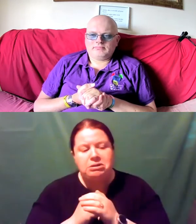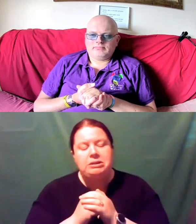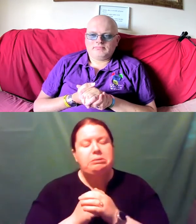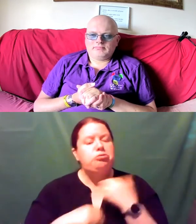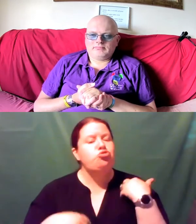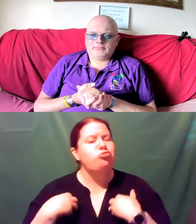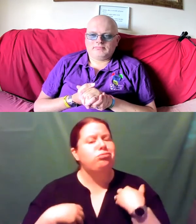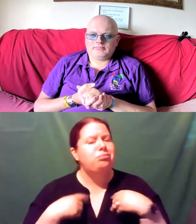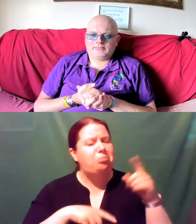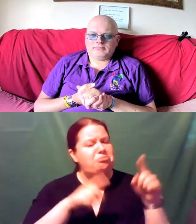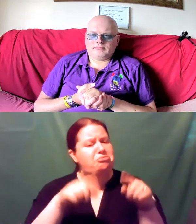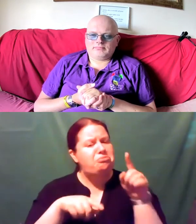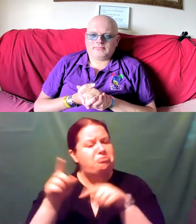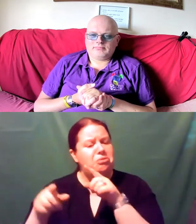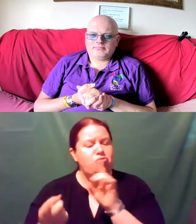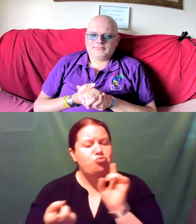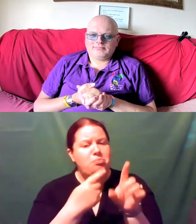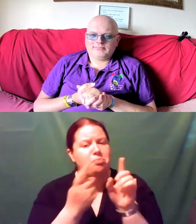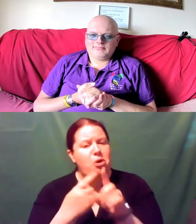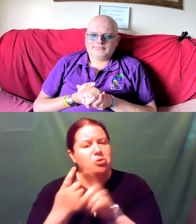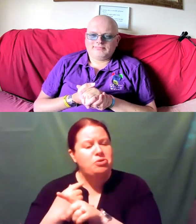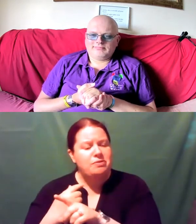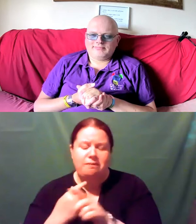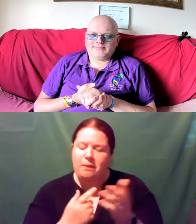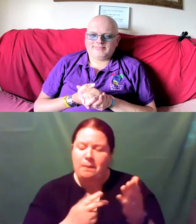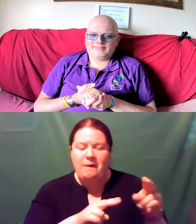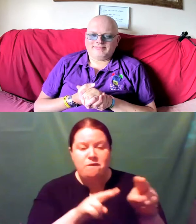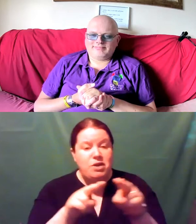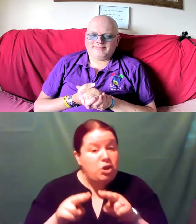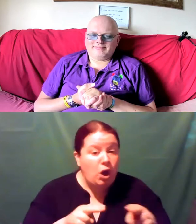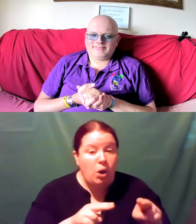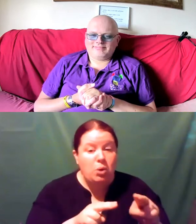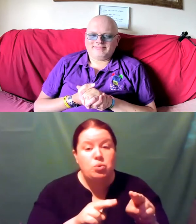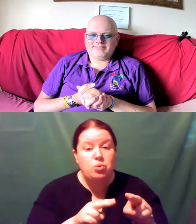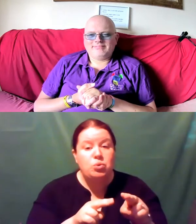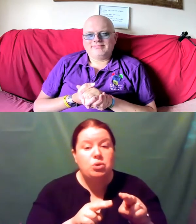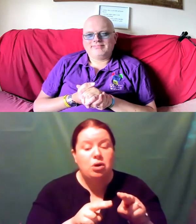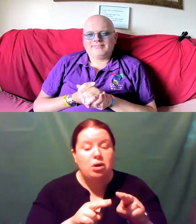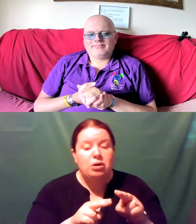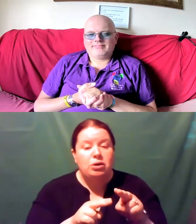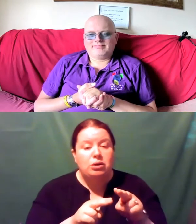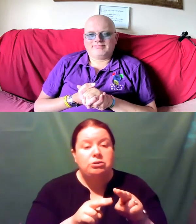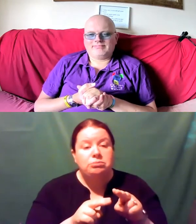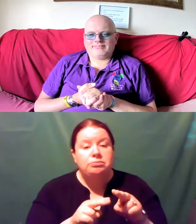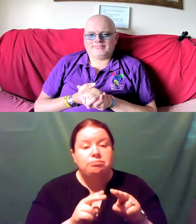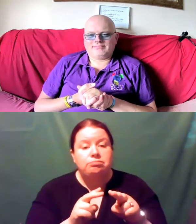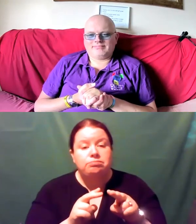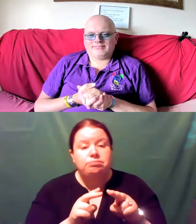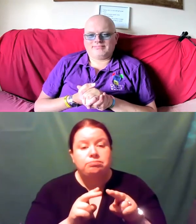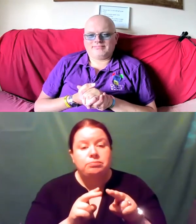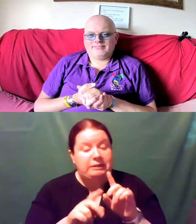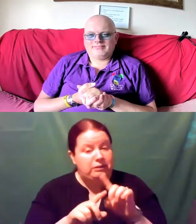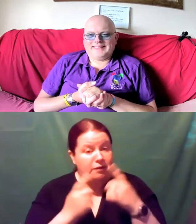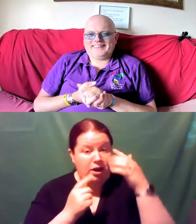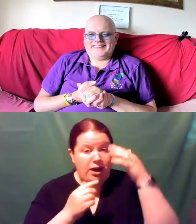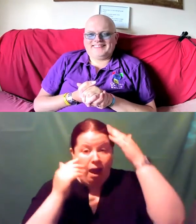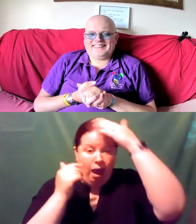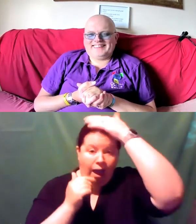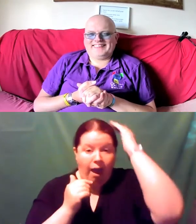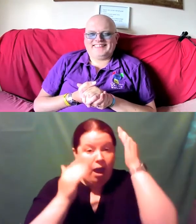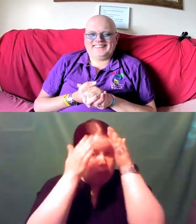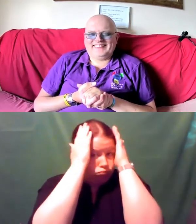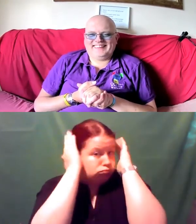selection of responses from videos with a great succession of very interesting hairdos to some